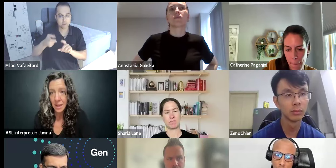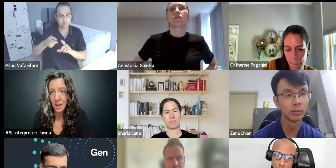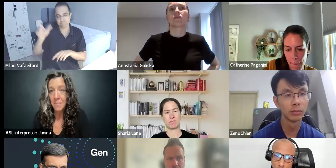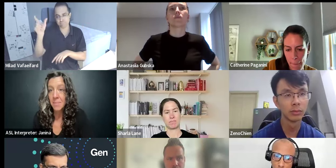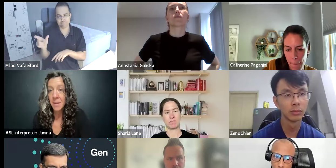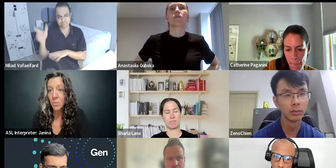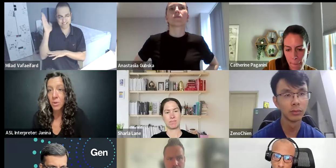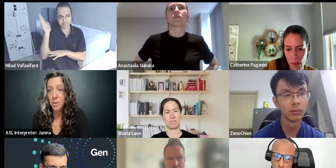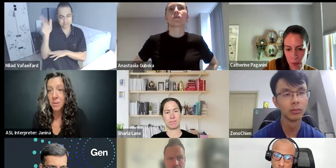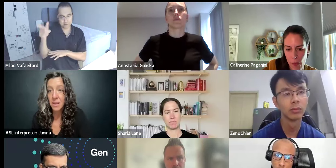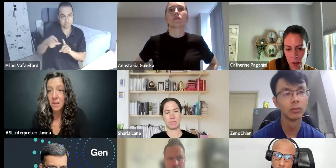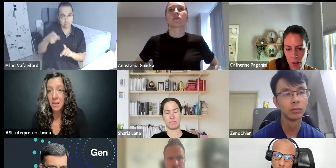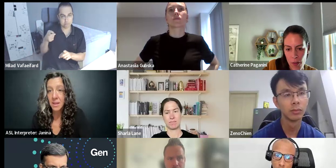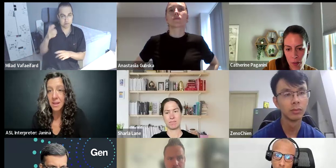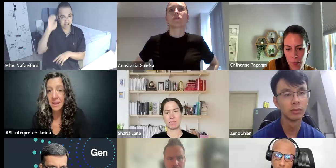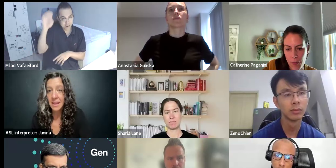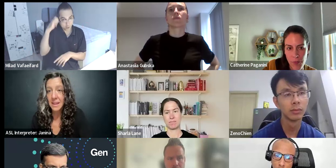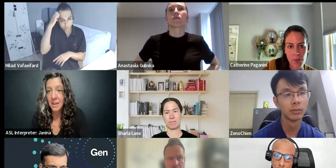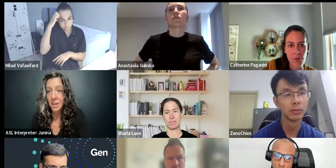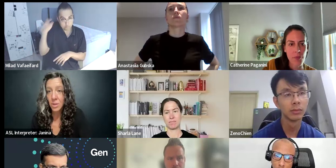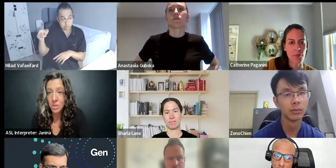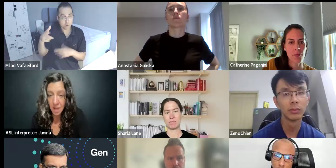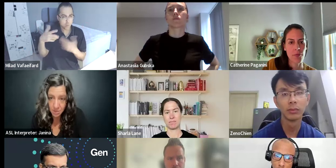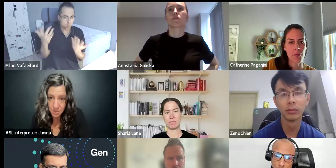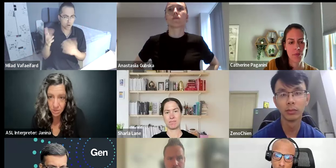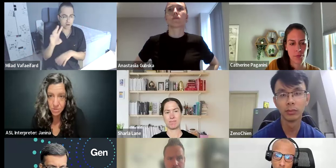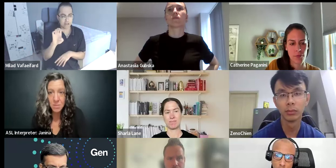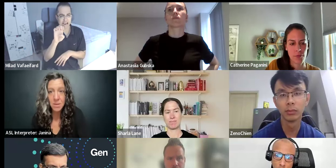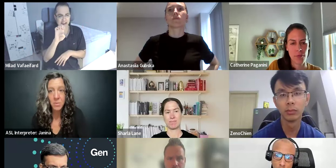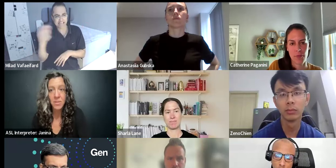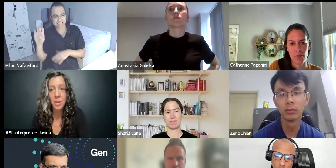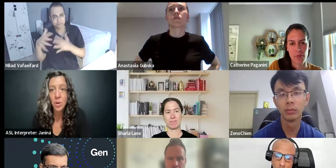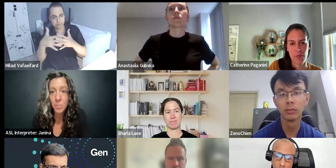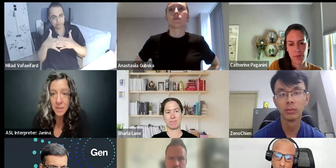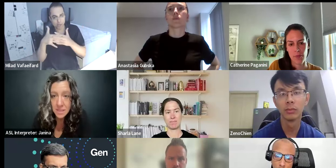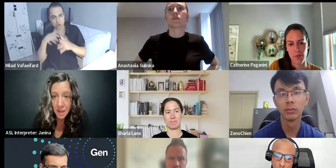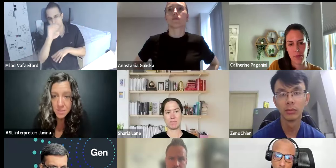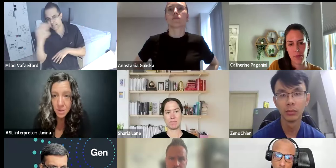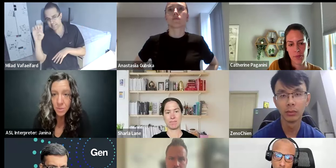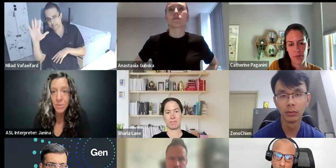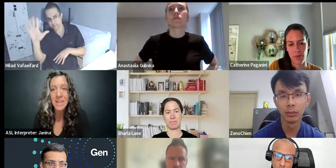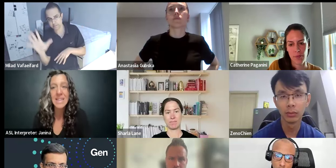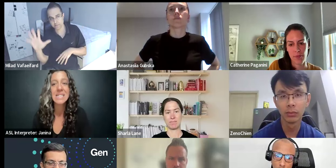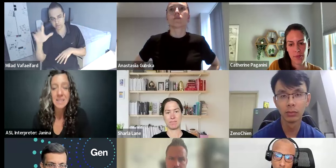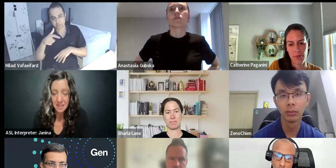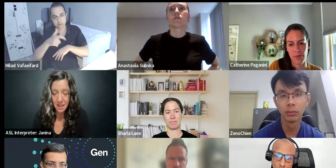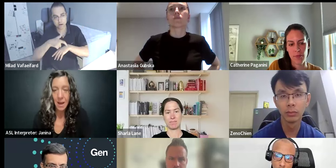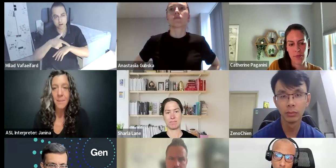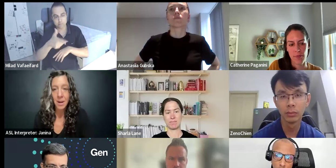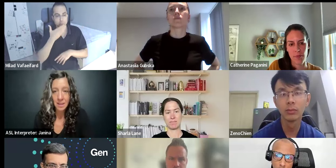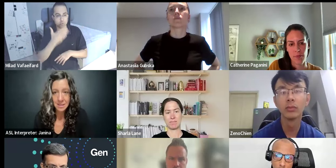that maybe would be in your time zone. So maybe within the European time zone or the